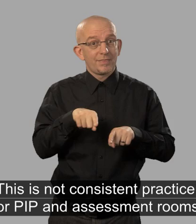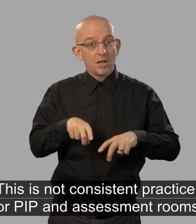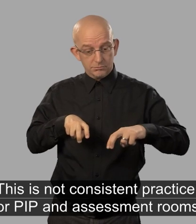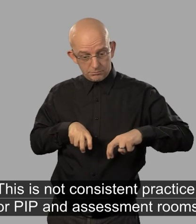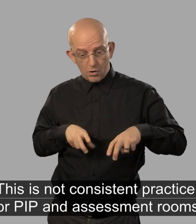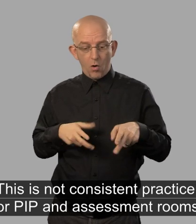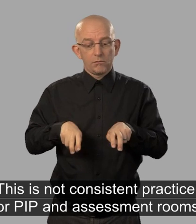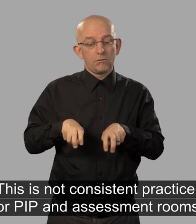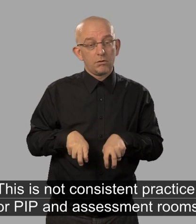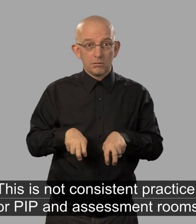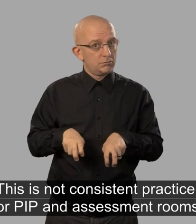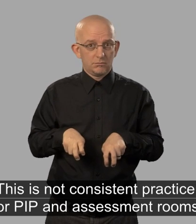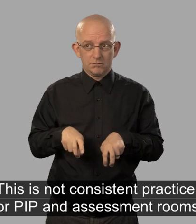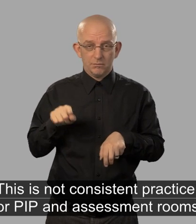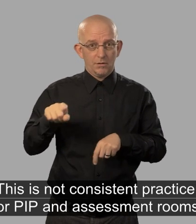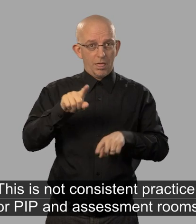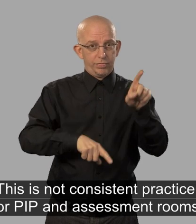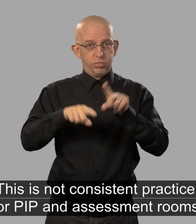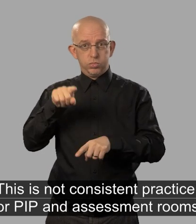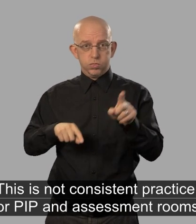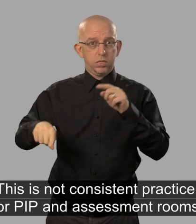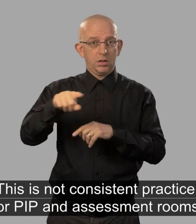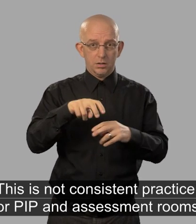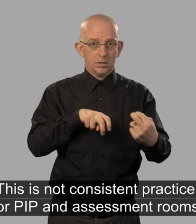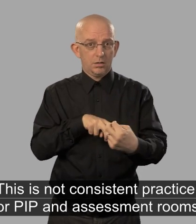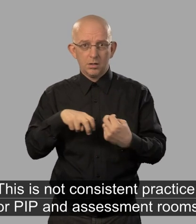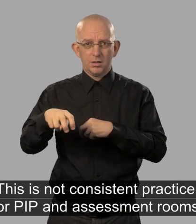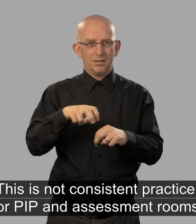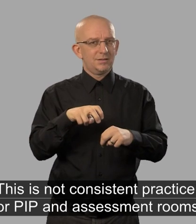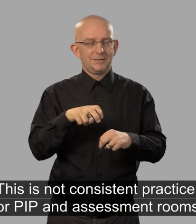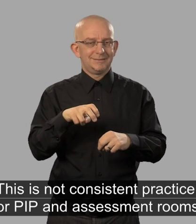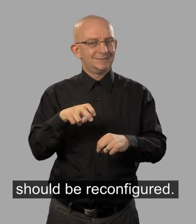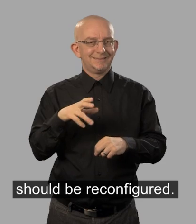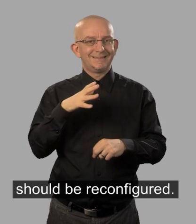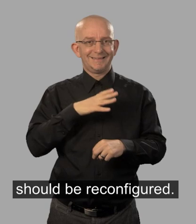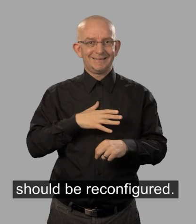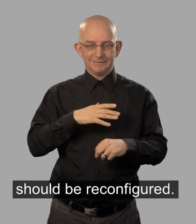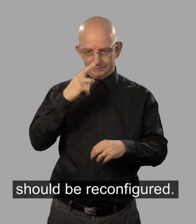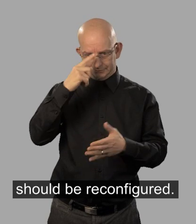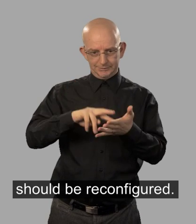This is not consistent practice for PIP, and assessment rooms should be reconfigured.